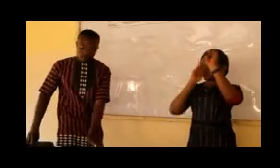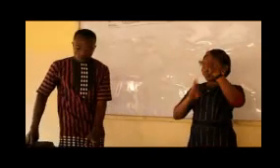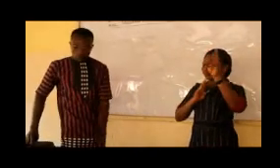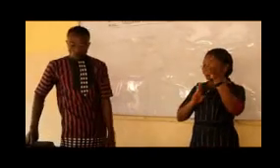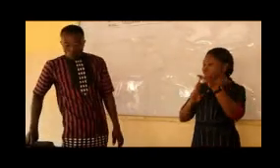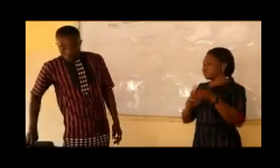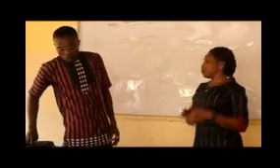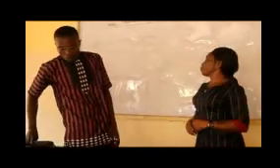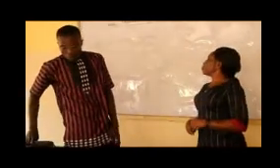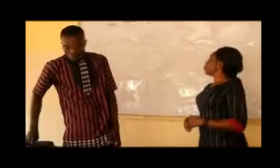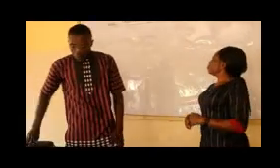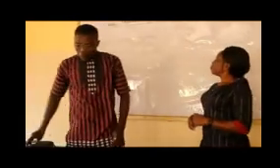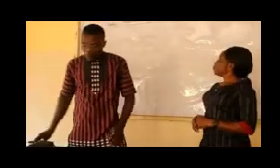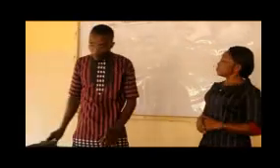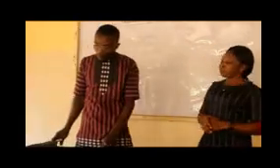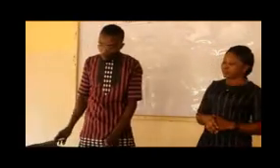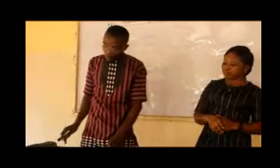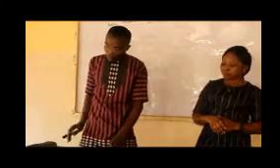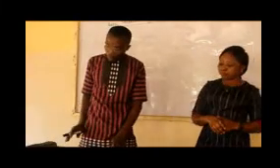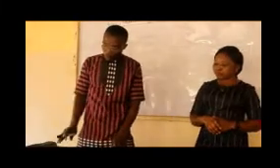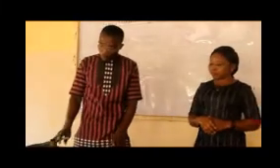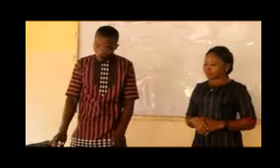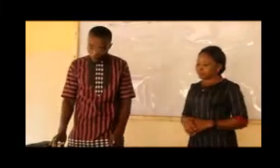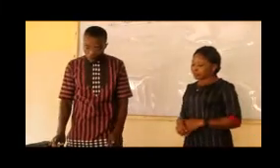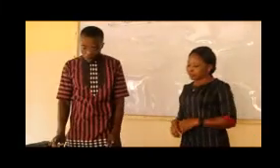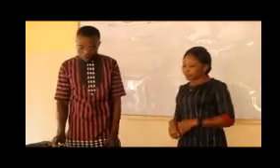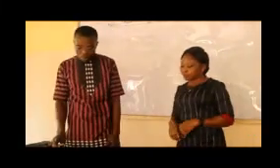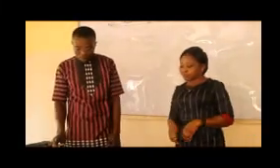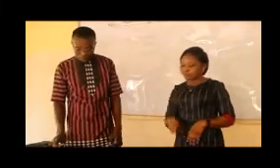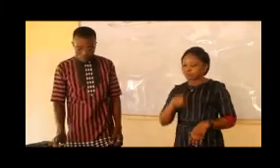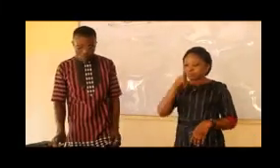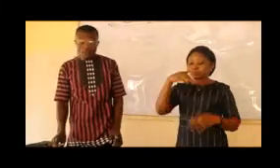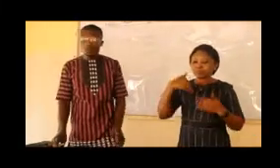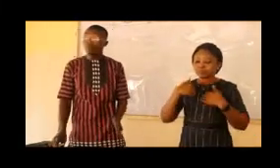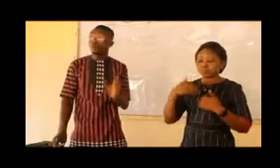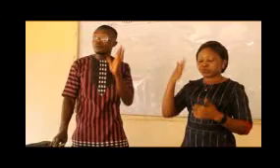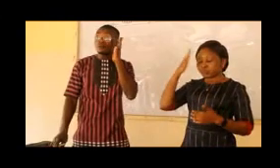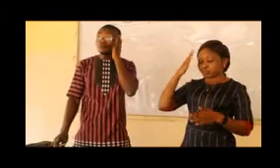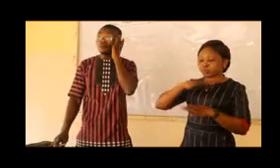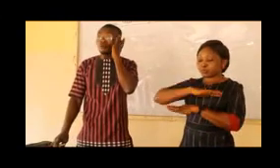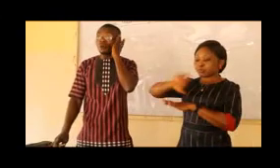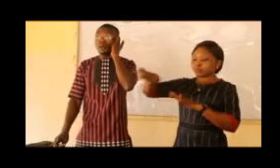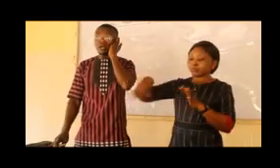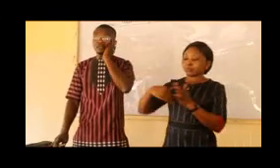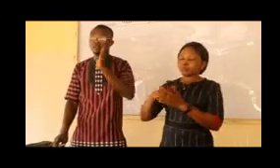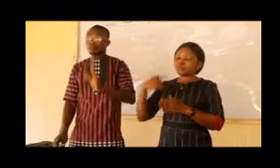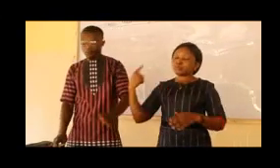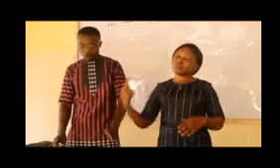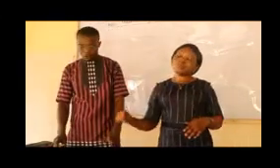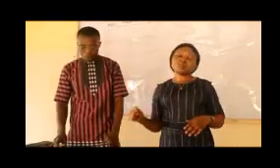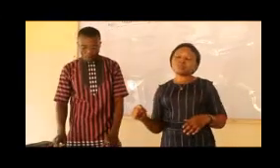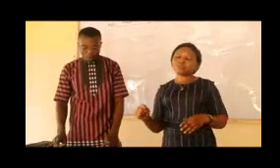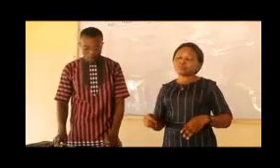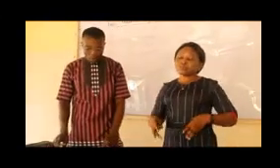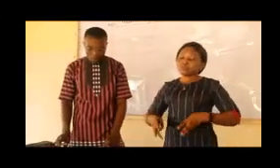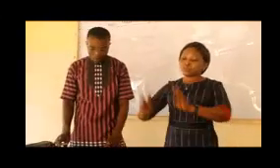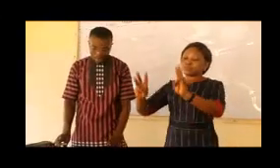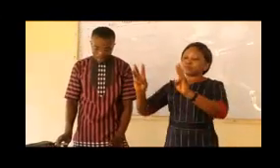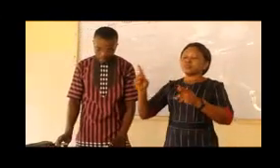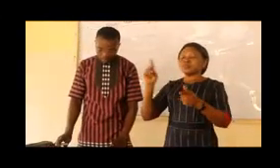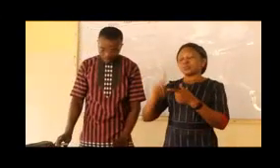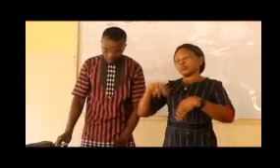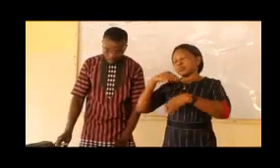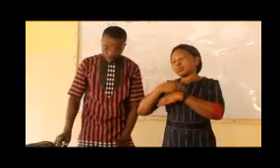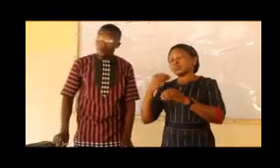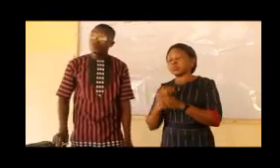that you have known all the formats for forming question